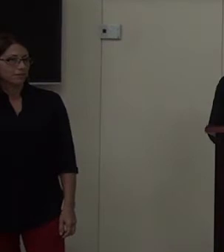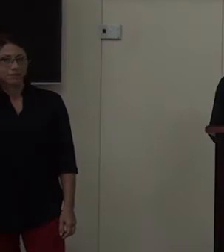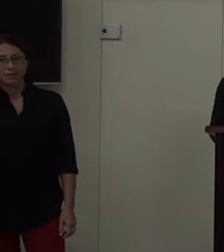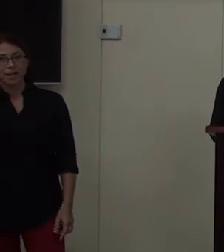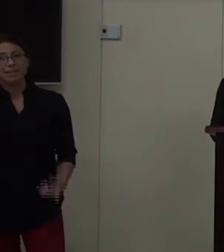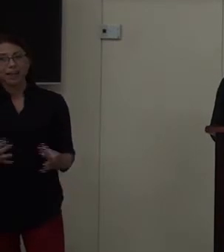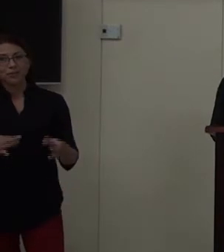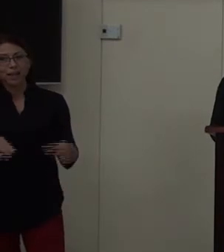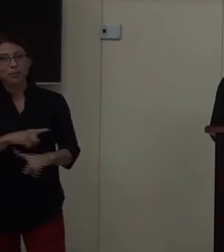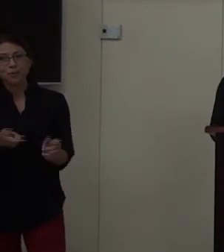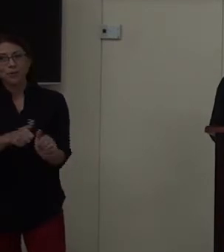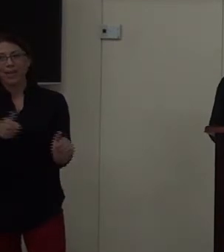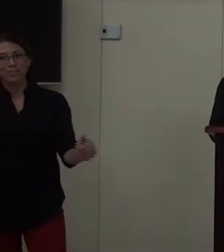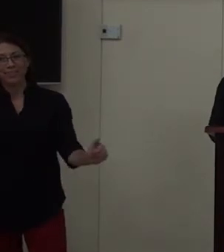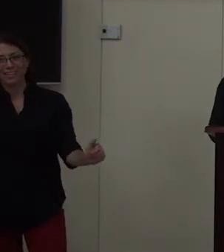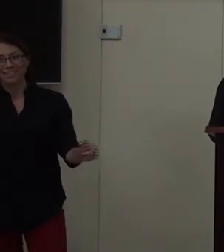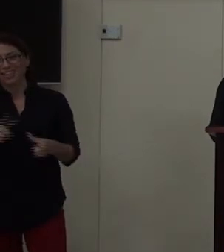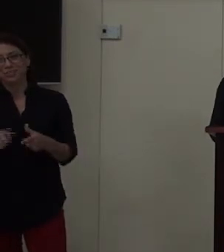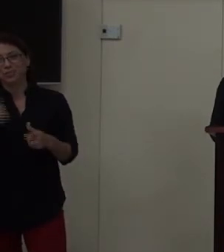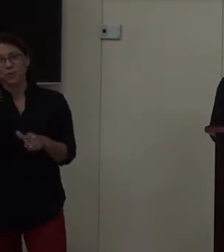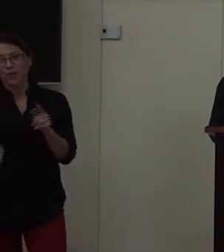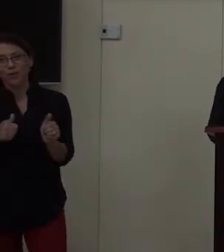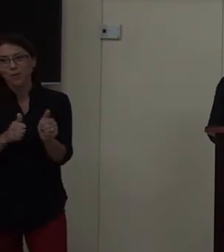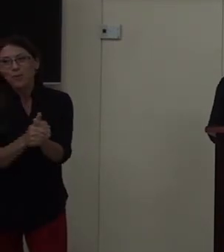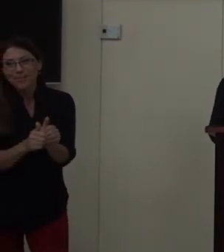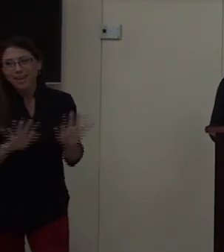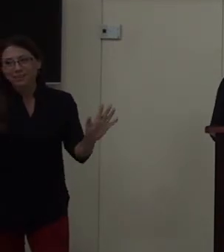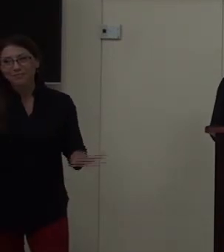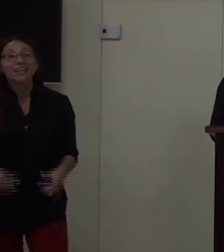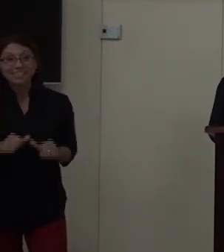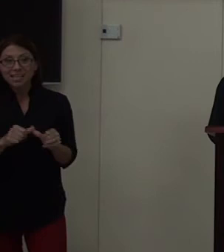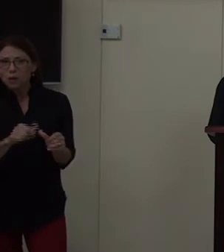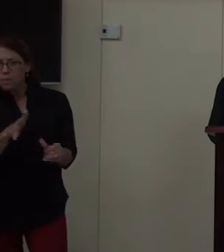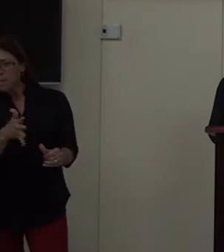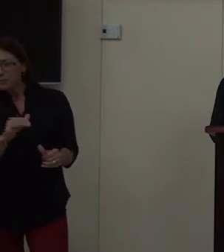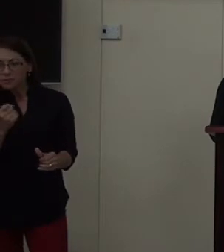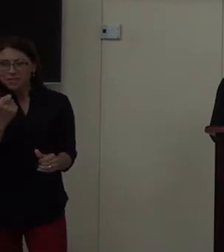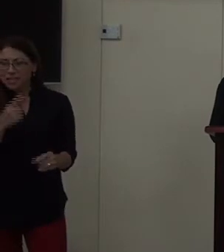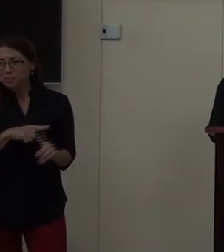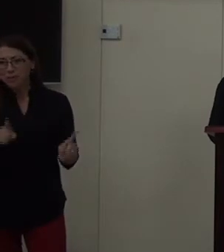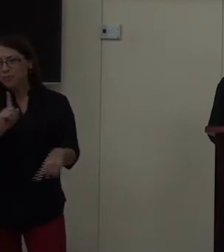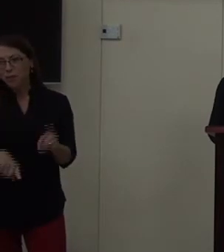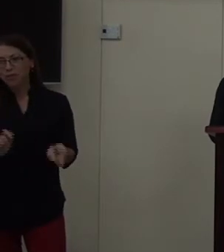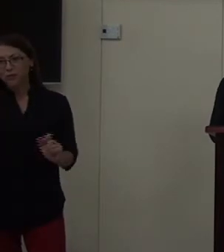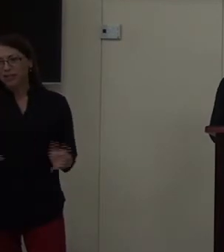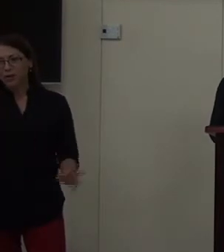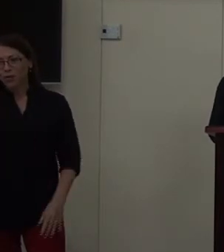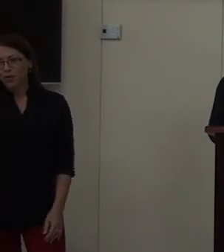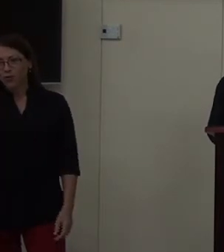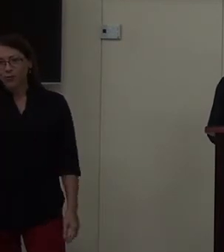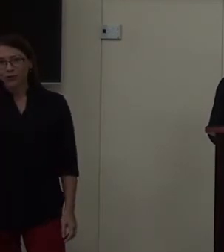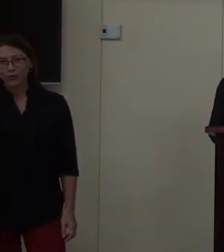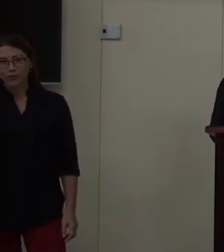end, the neologisms that work are the ones who use